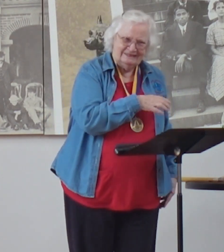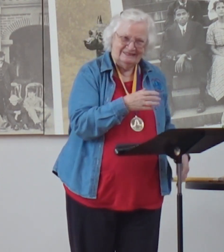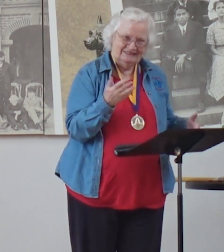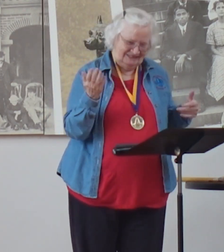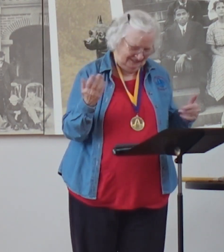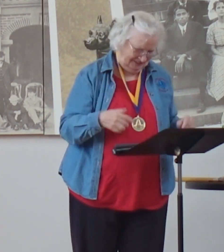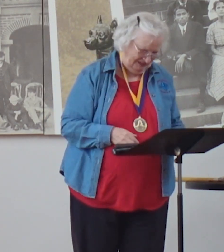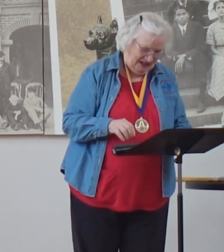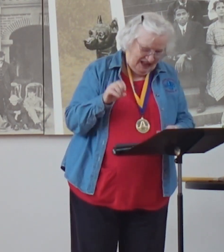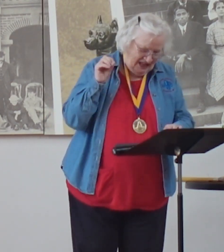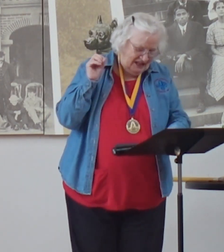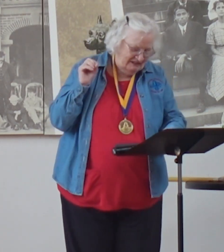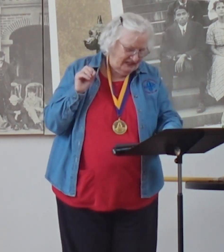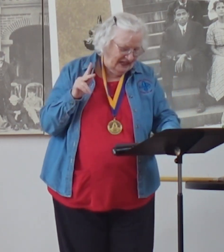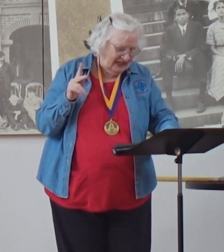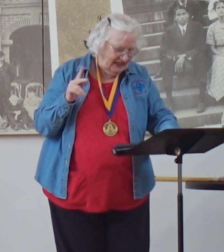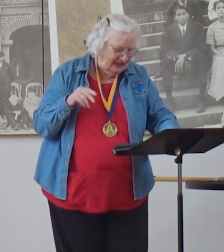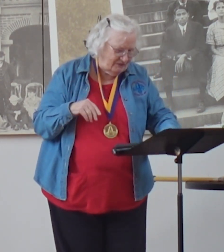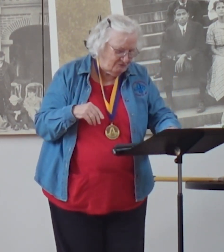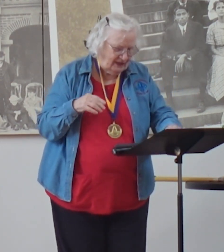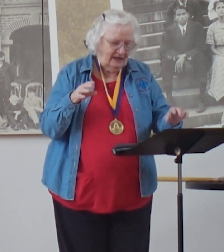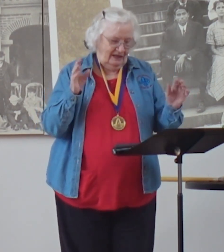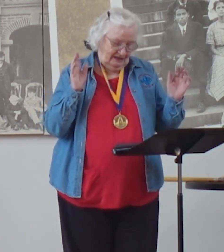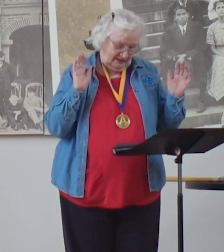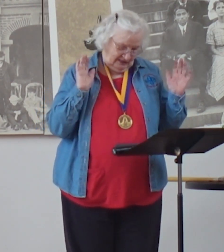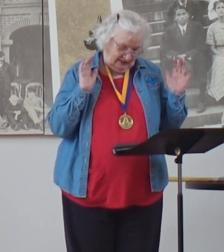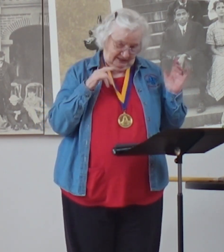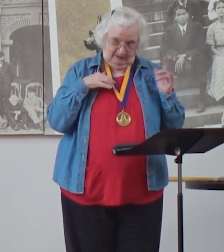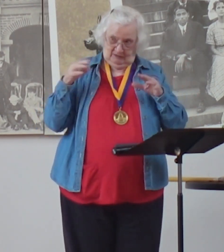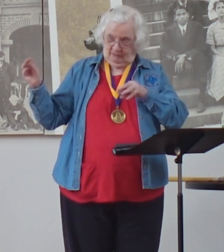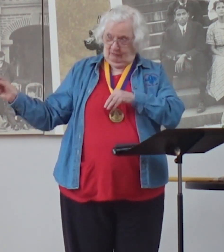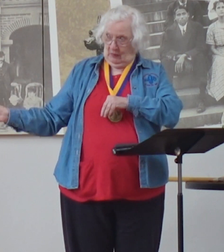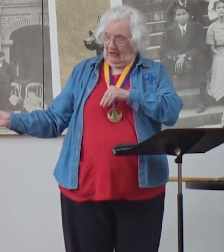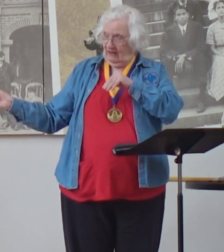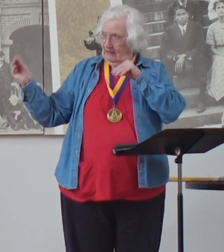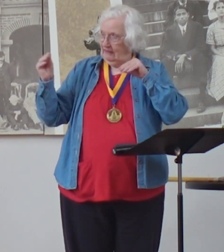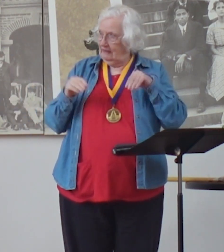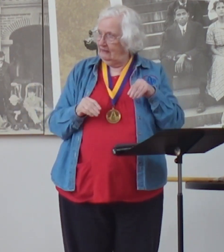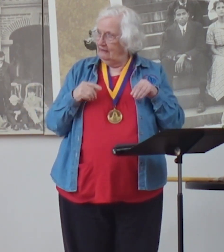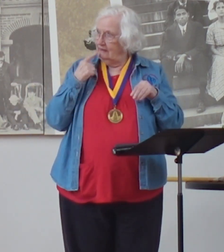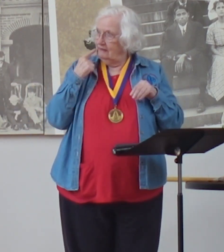thought that was really odd that we had so many similarities growing up and we were friends and we were in the same class.